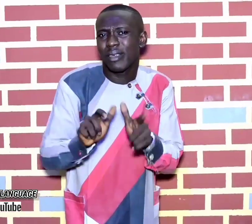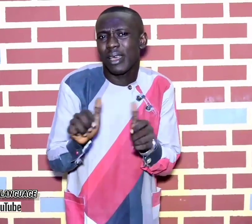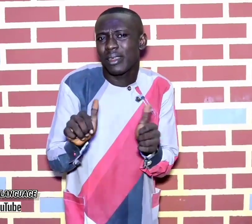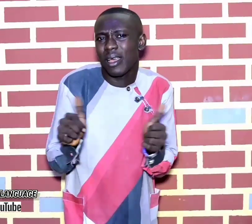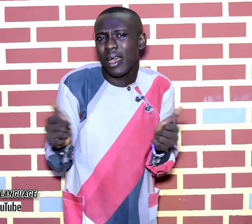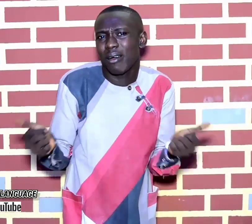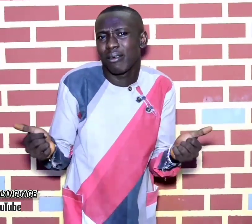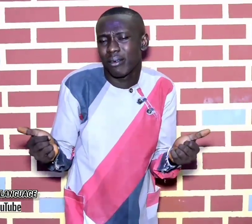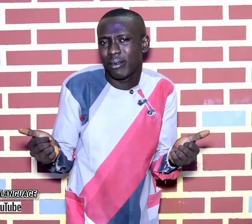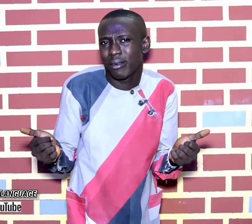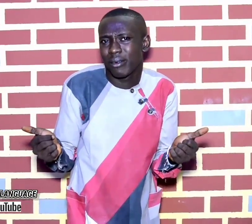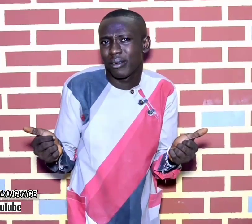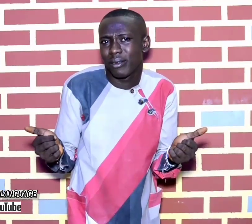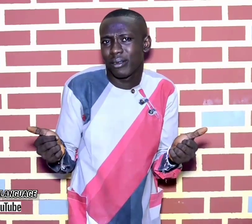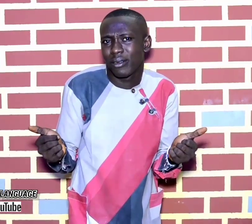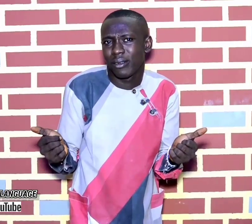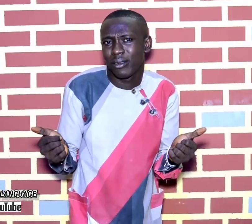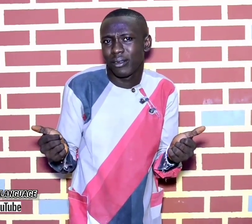Sign how?